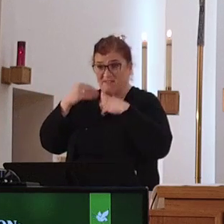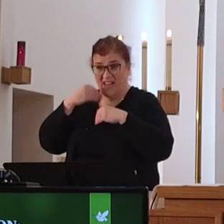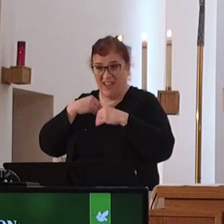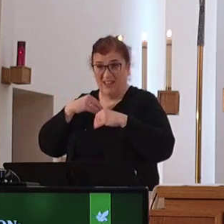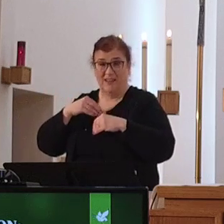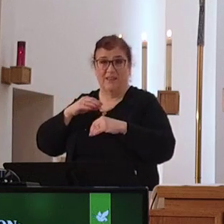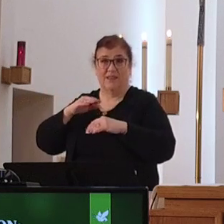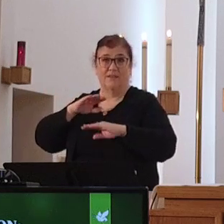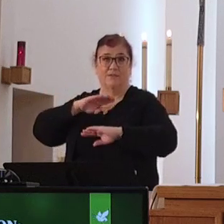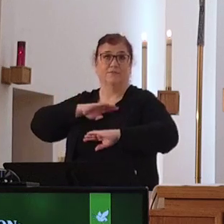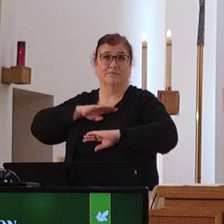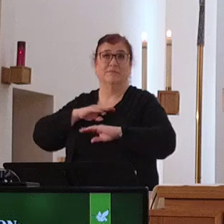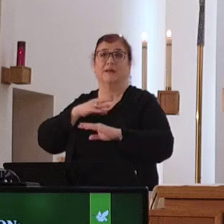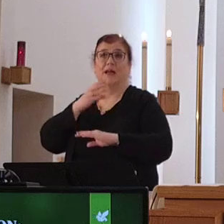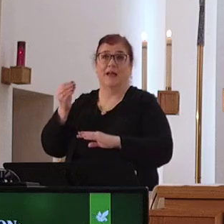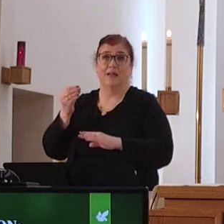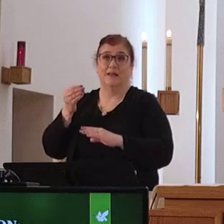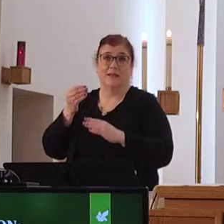be healed.